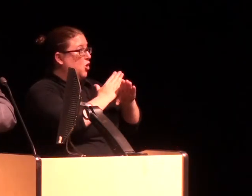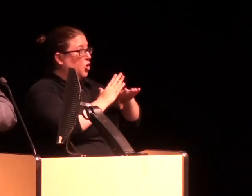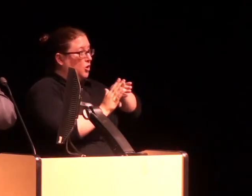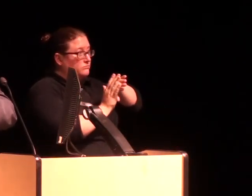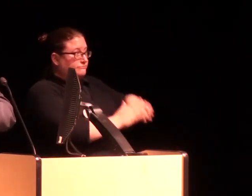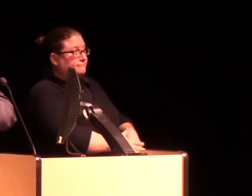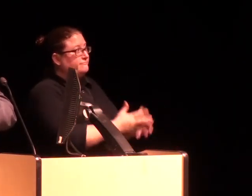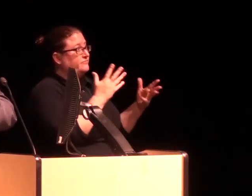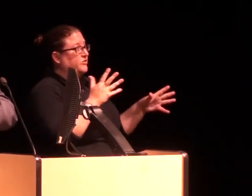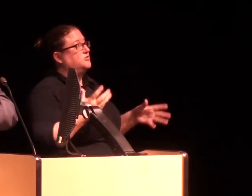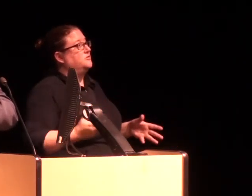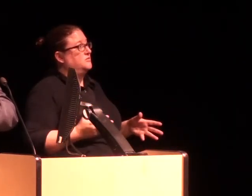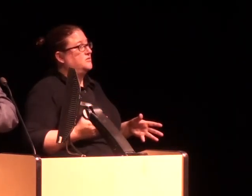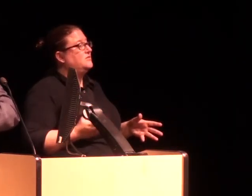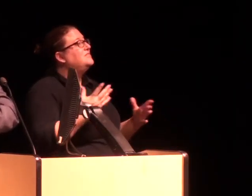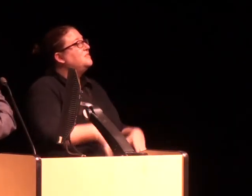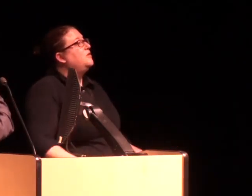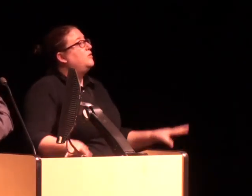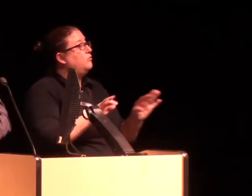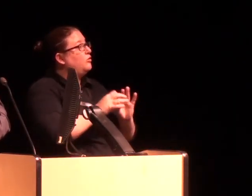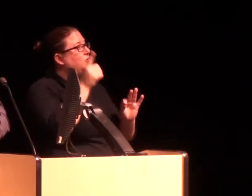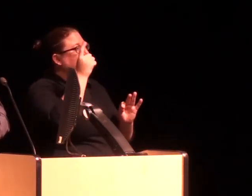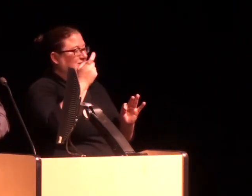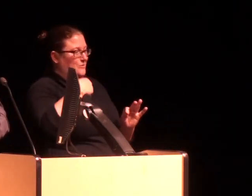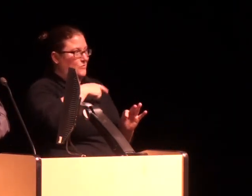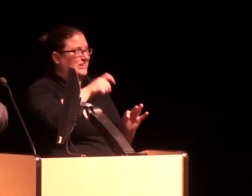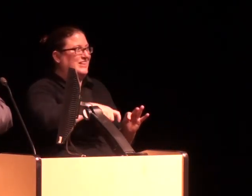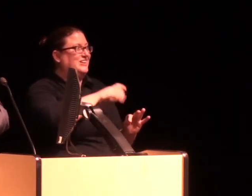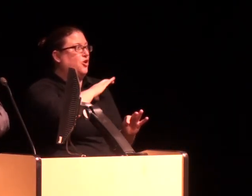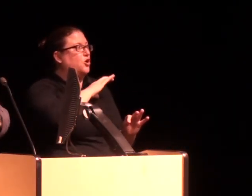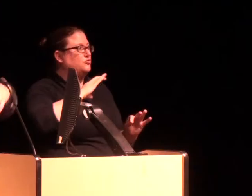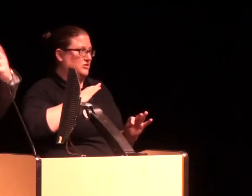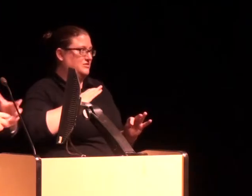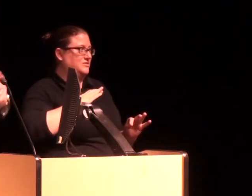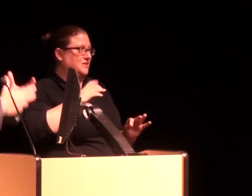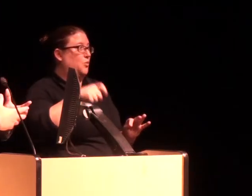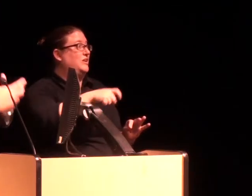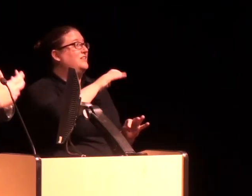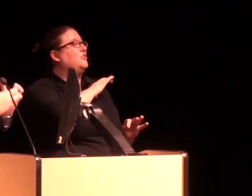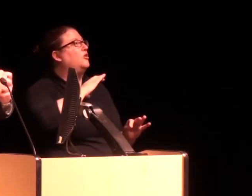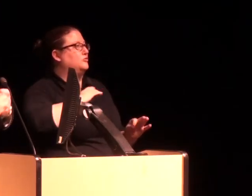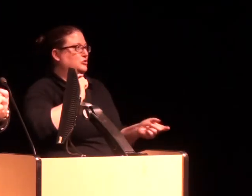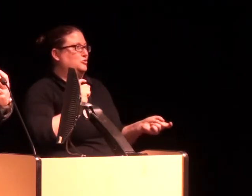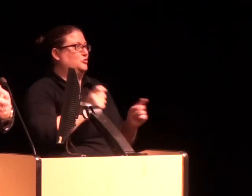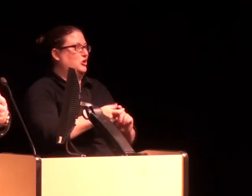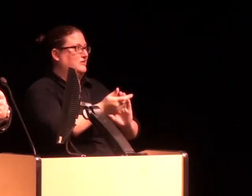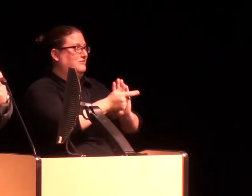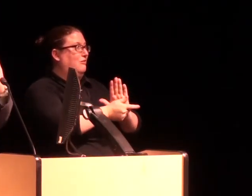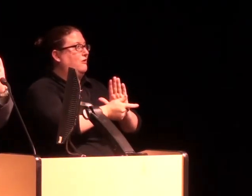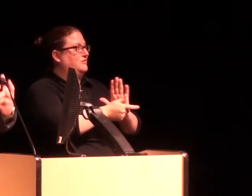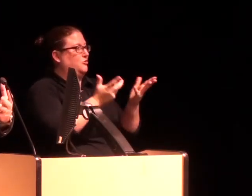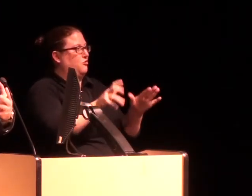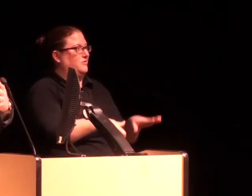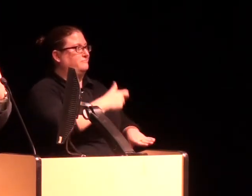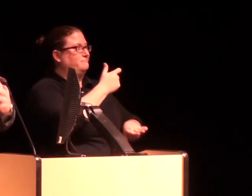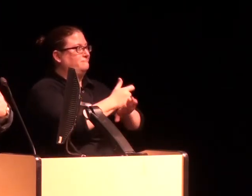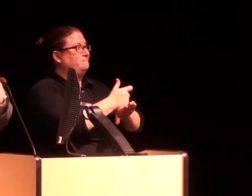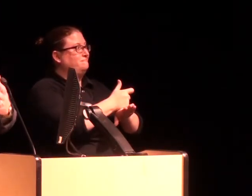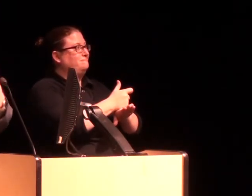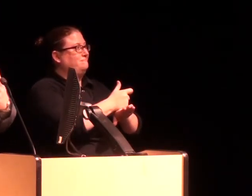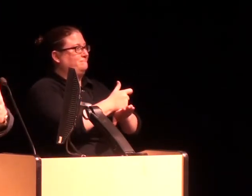important because we need Congress. We need Congress to change the laws that already are in place